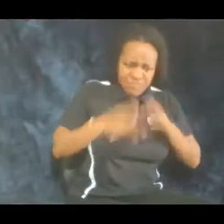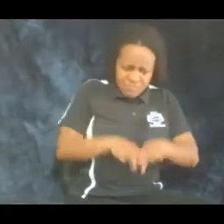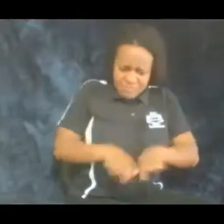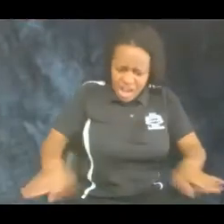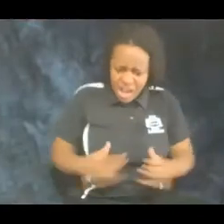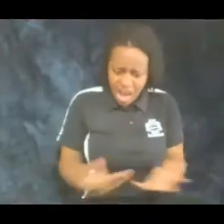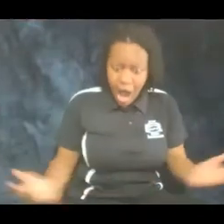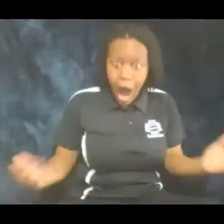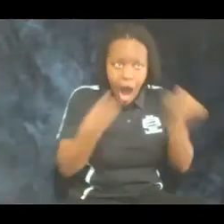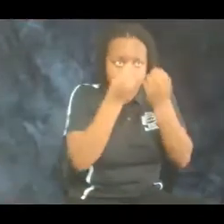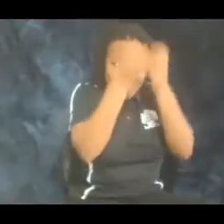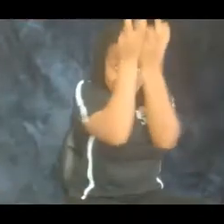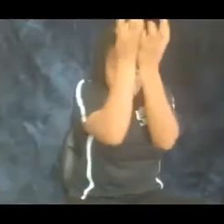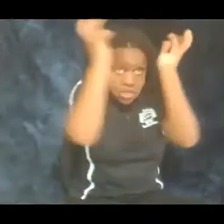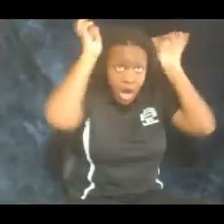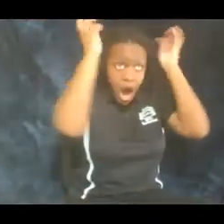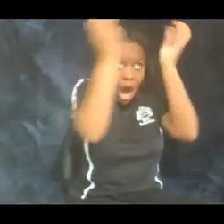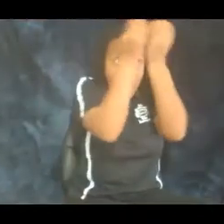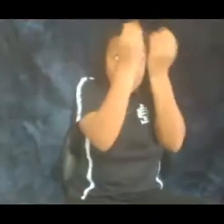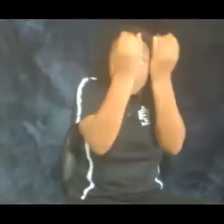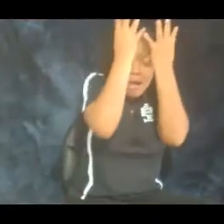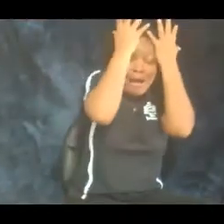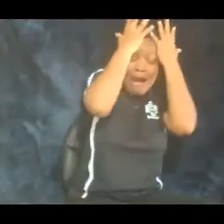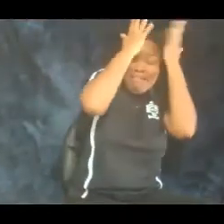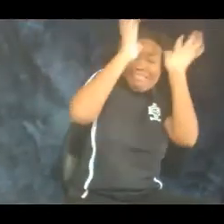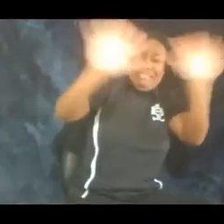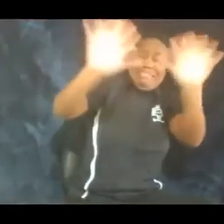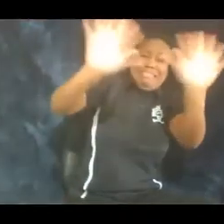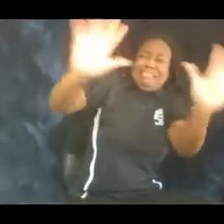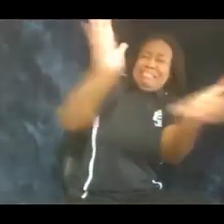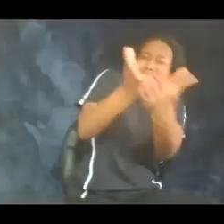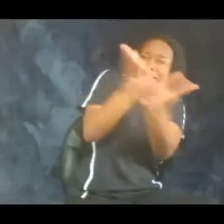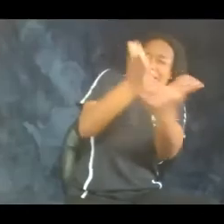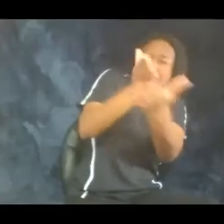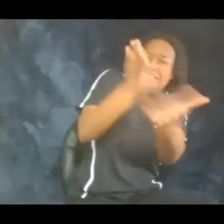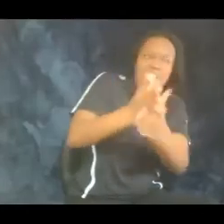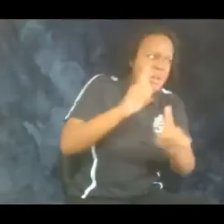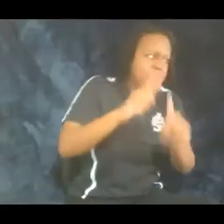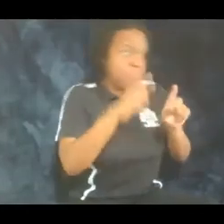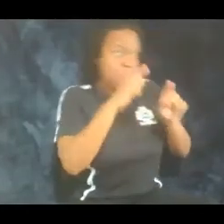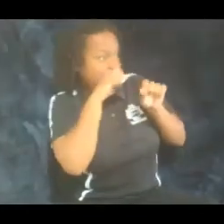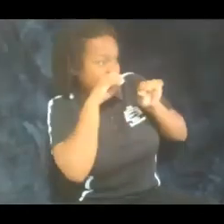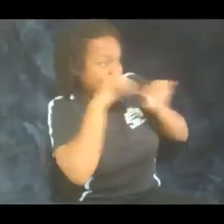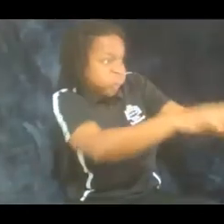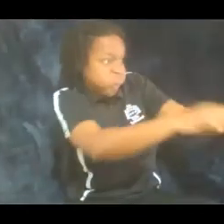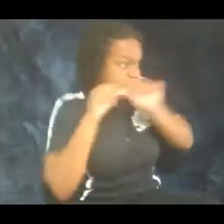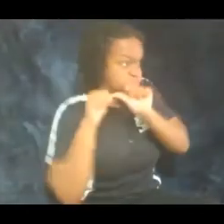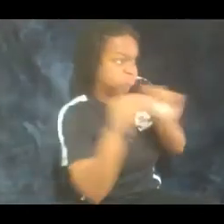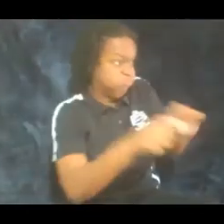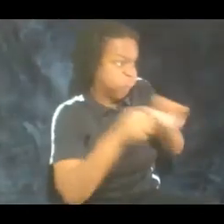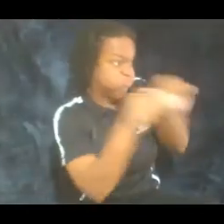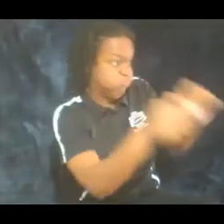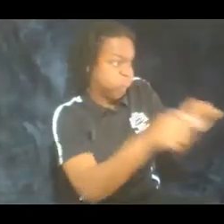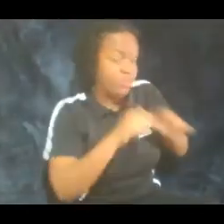the king had had enough. "Stop," he ordered, but Blaze couldn't stop. "Cinder, do something," whimpered